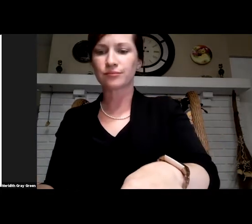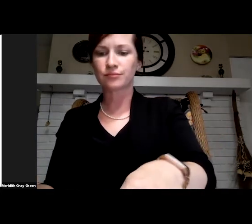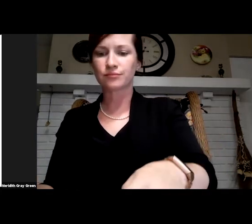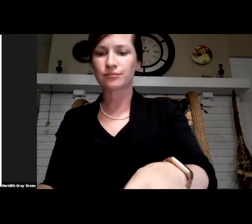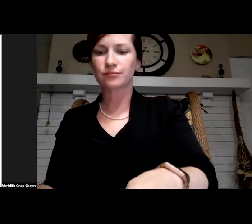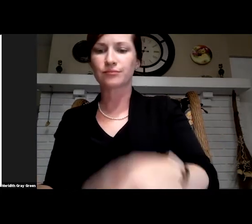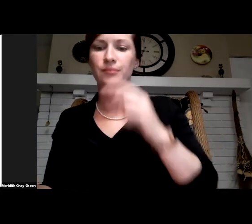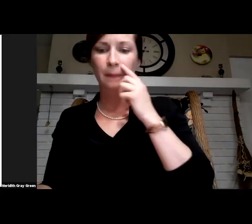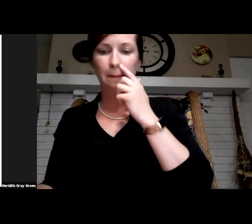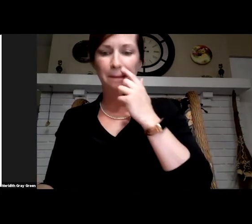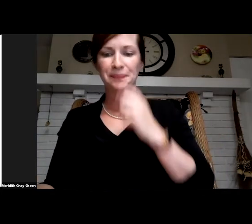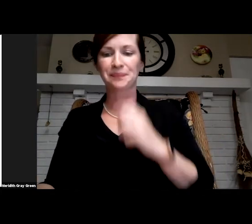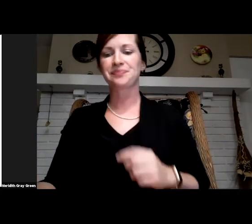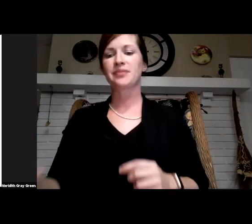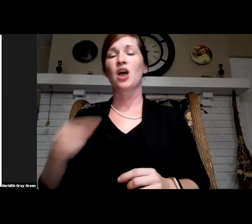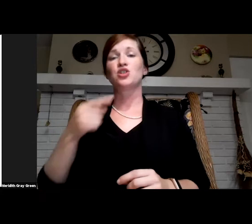Great comments.